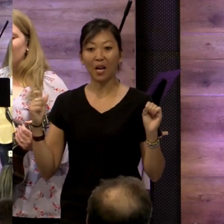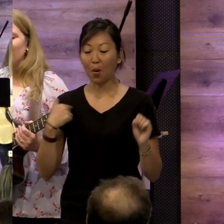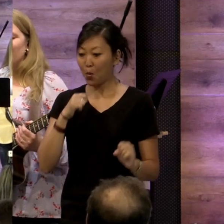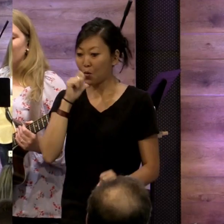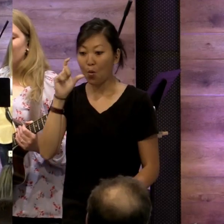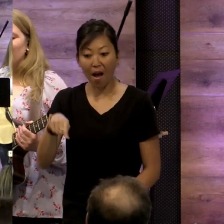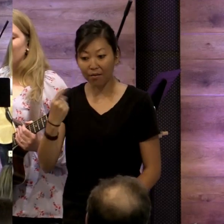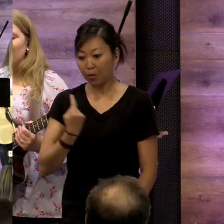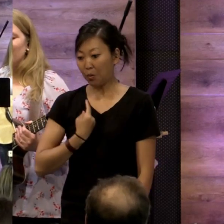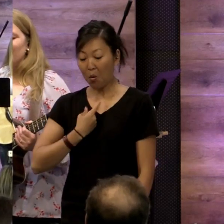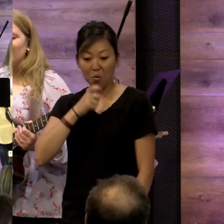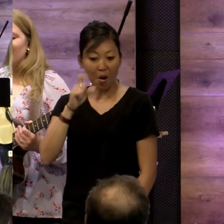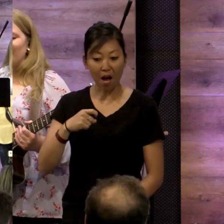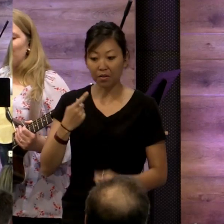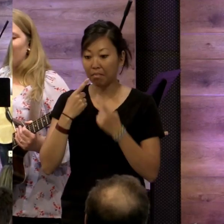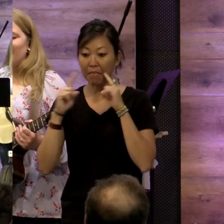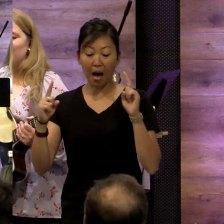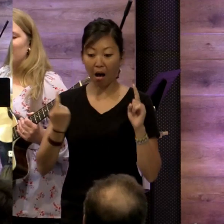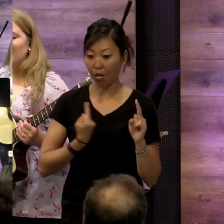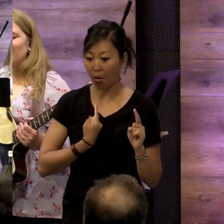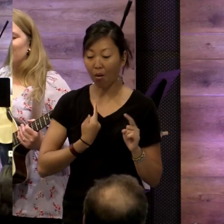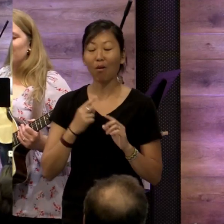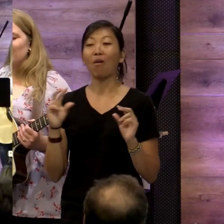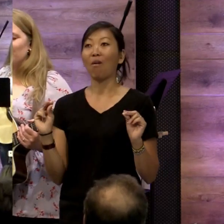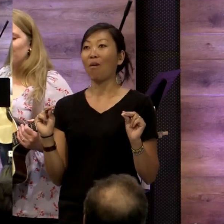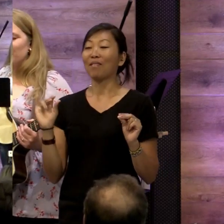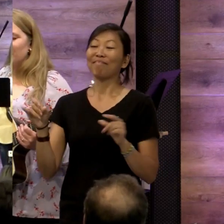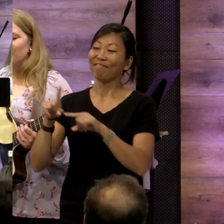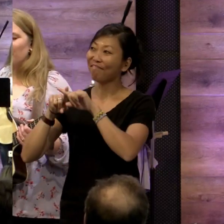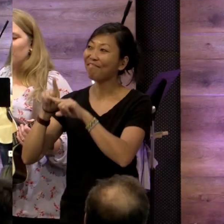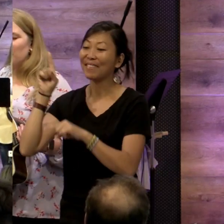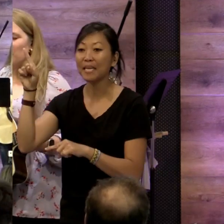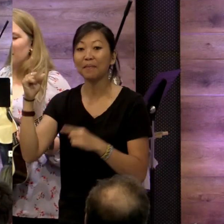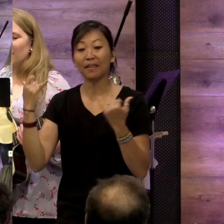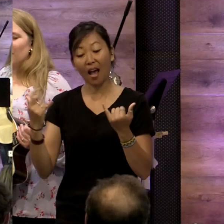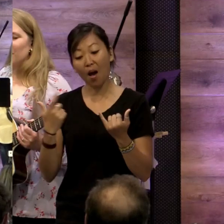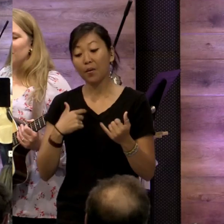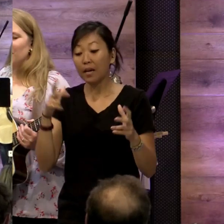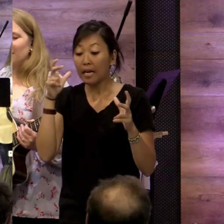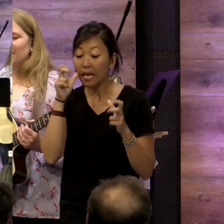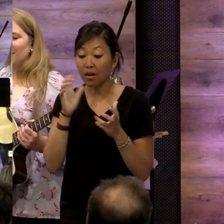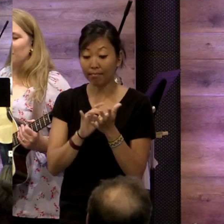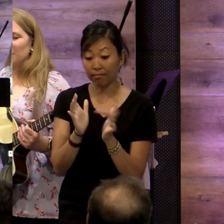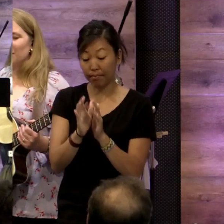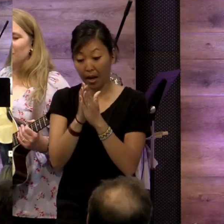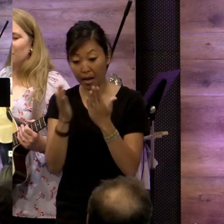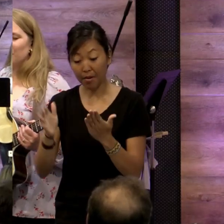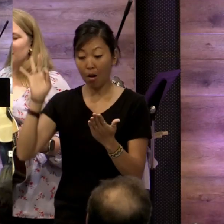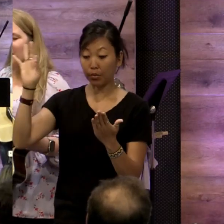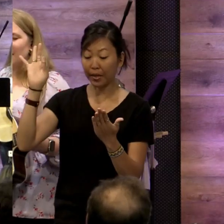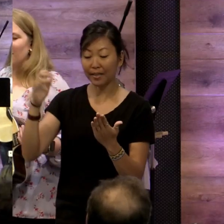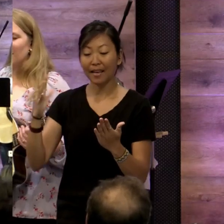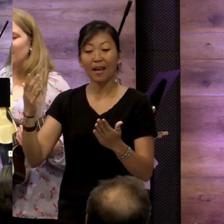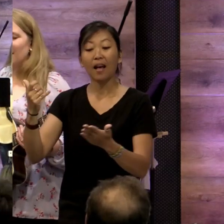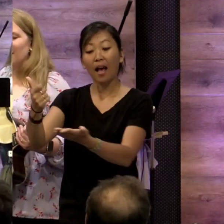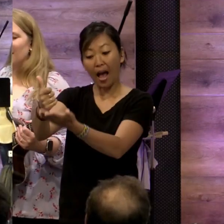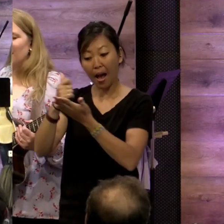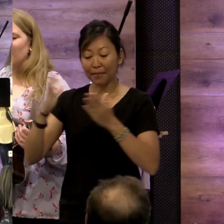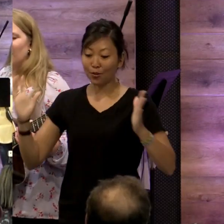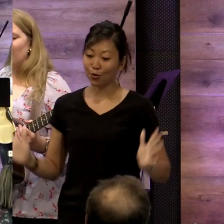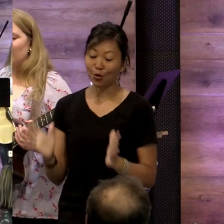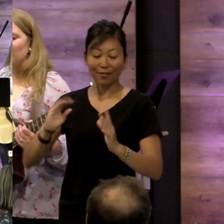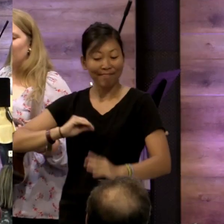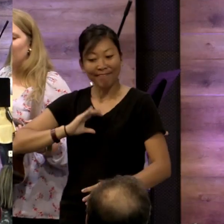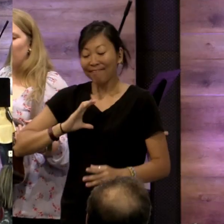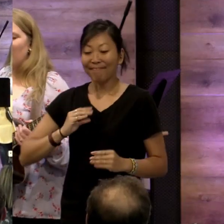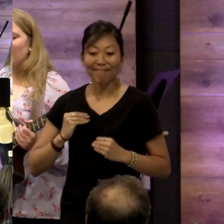thing. God, I pray that as we hear your scripture preached this morning, we would be encouraged, where in the story we see David live